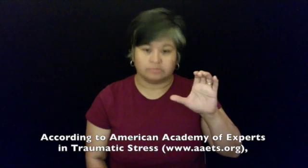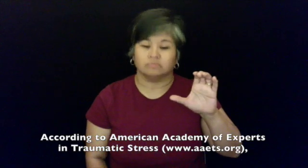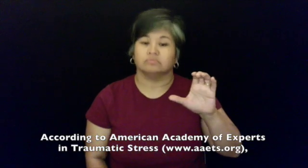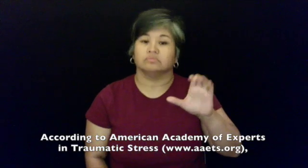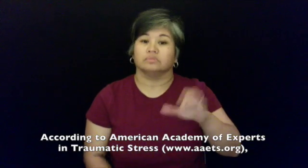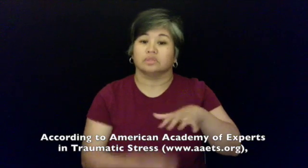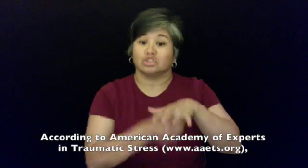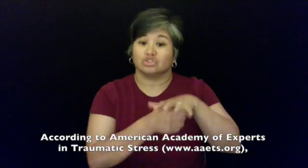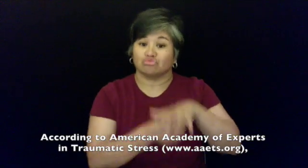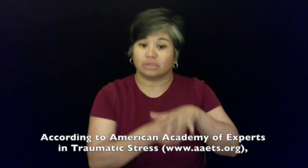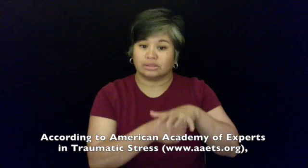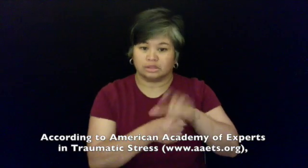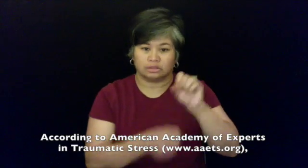www.aaets.org,